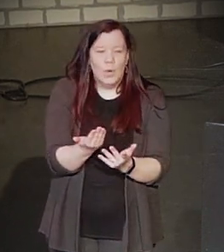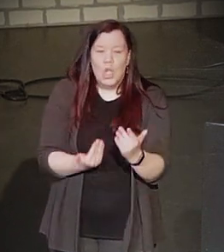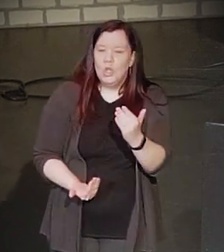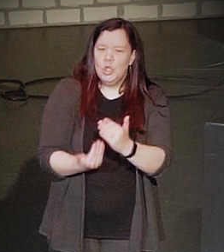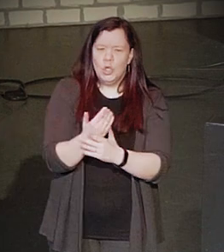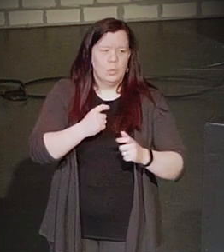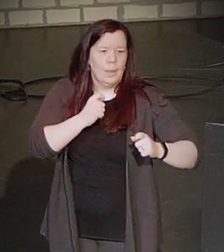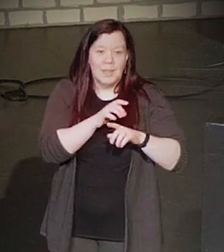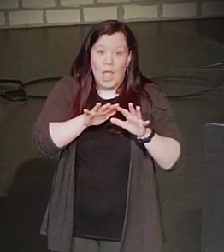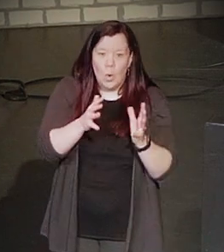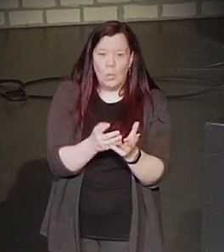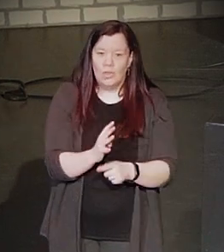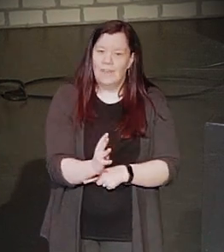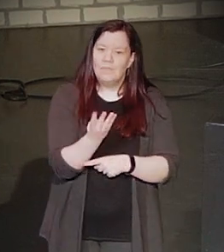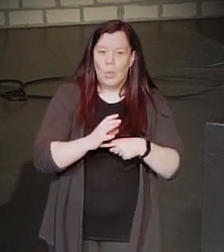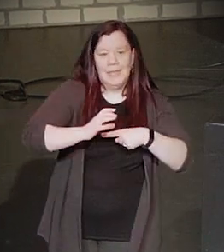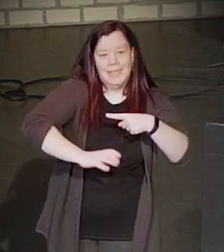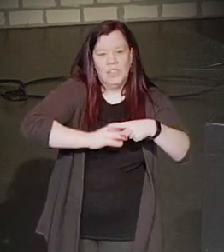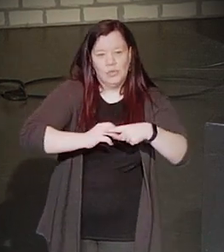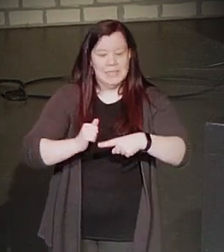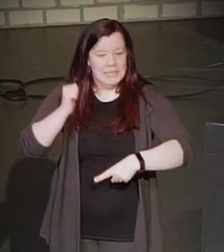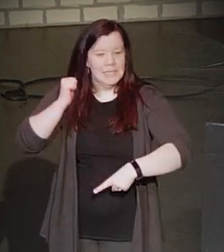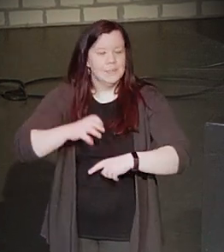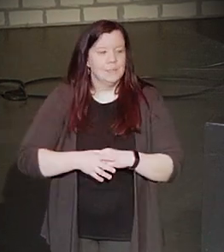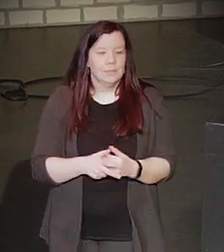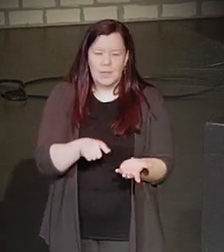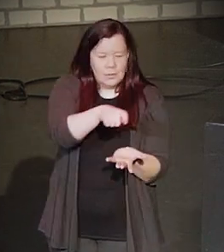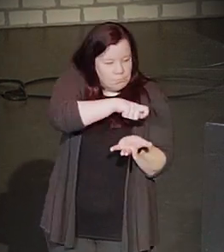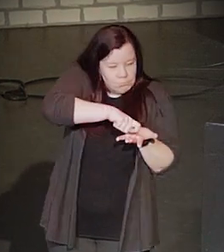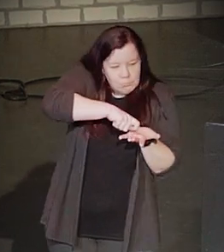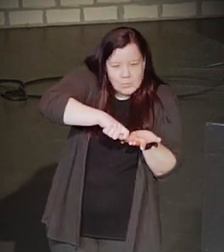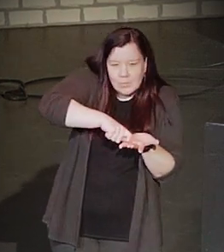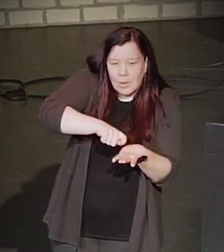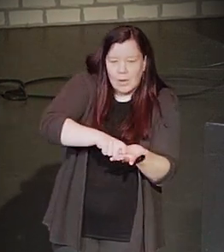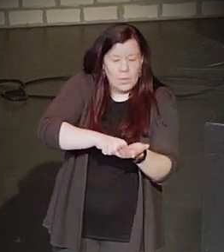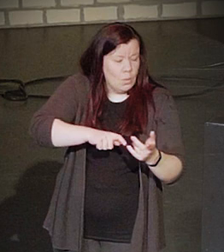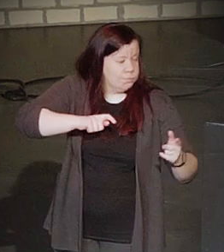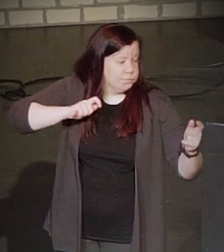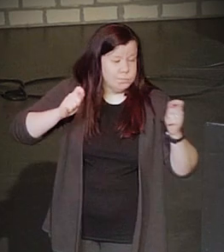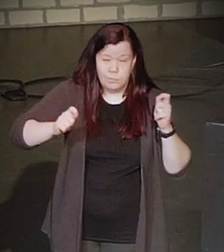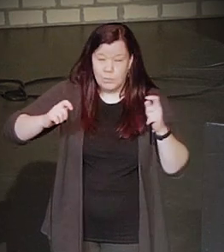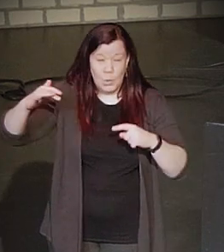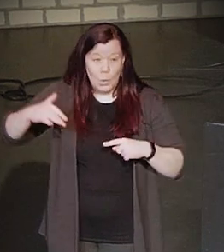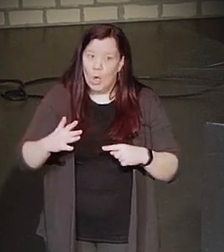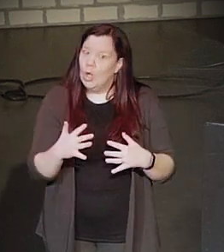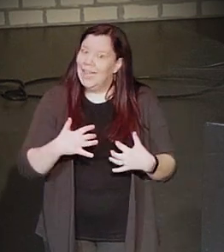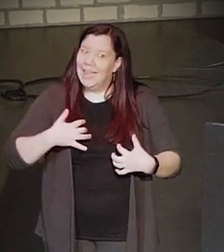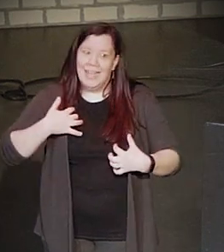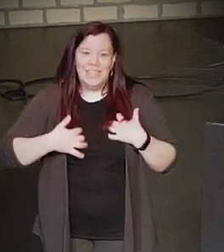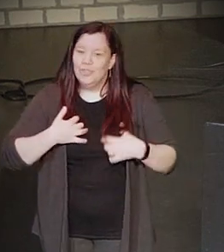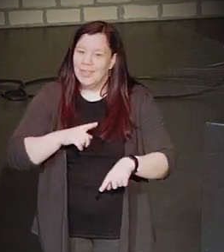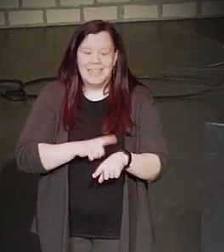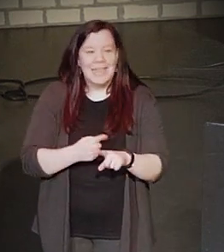bizarre world of the fourth century. He's writing through one of the most turbulent and, I would say, most interesting